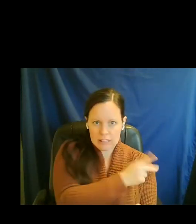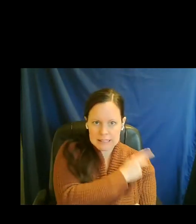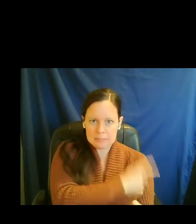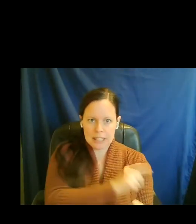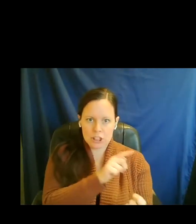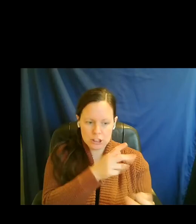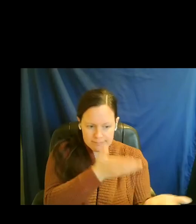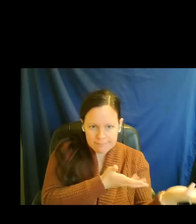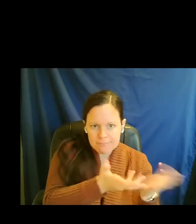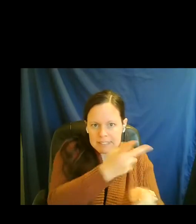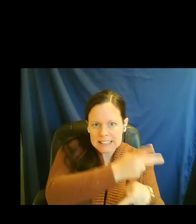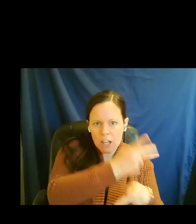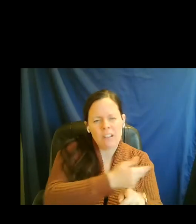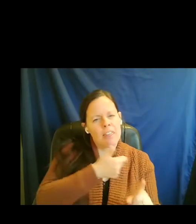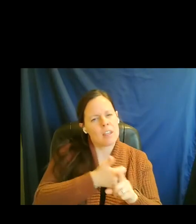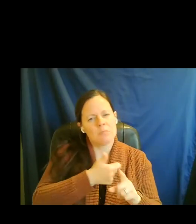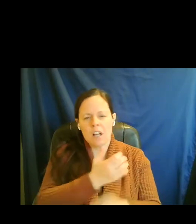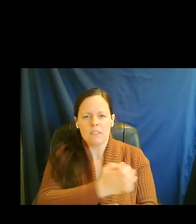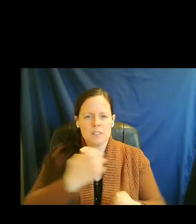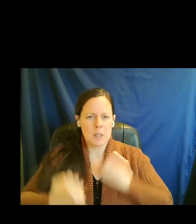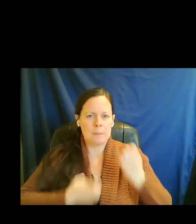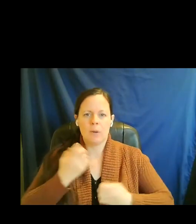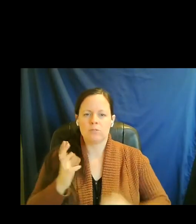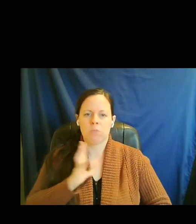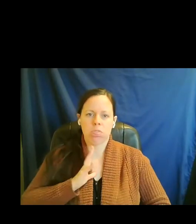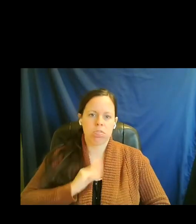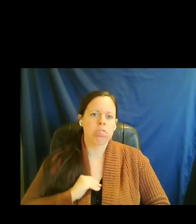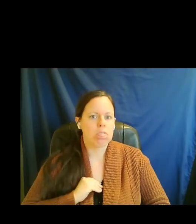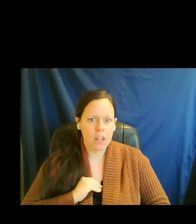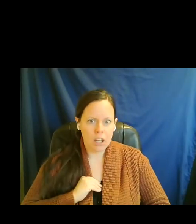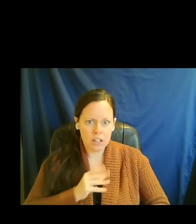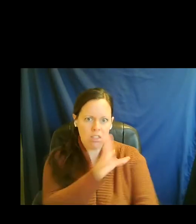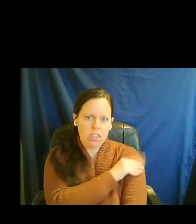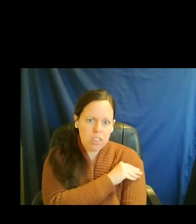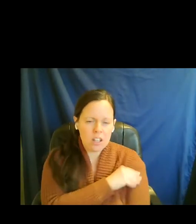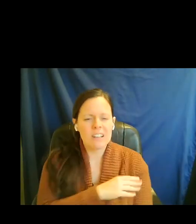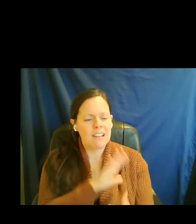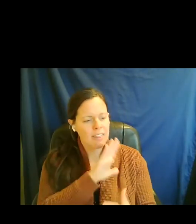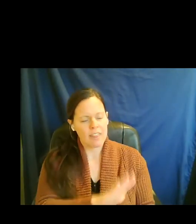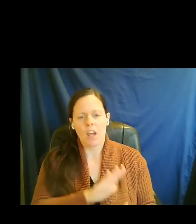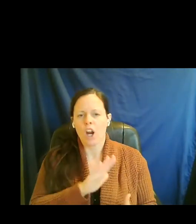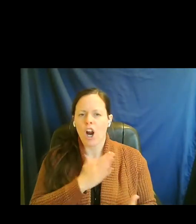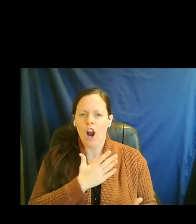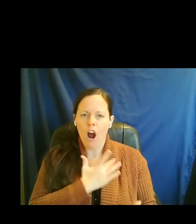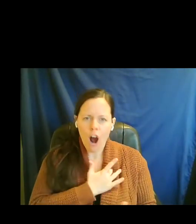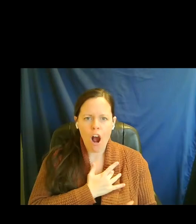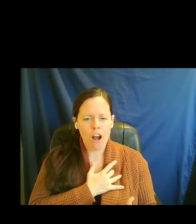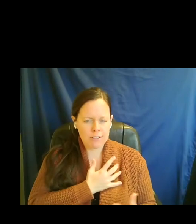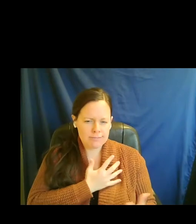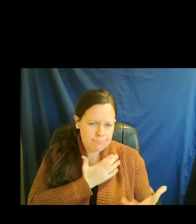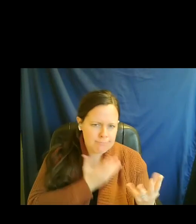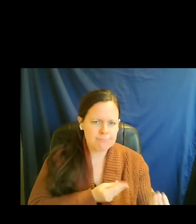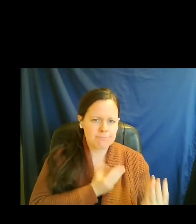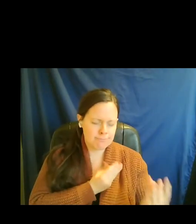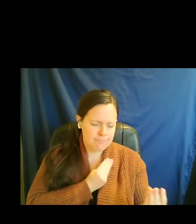emotionally depleted, that they pour their heart and their soul into the care of the patients and provide